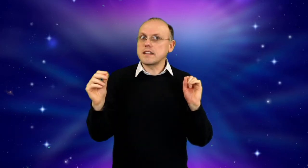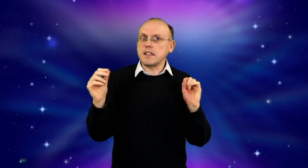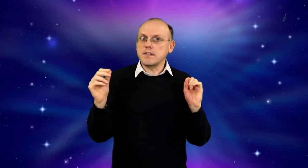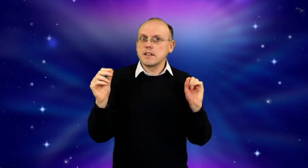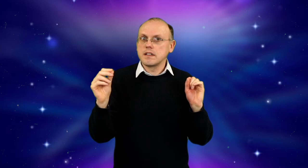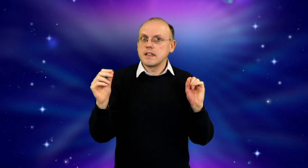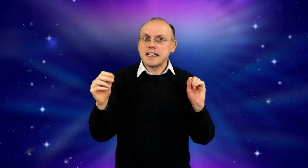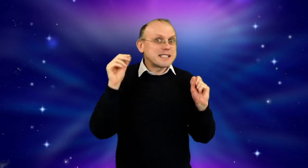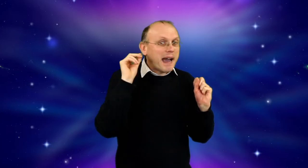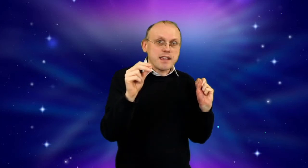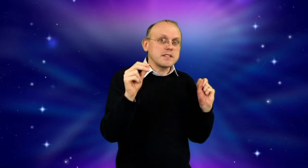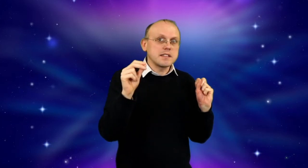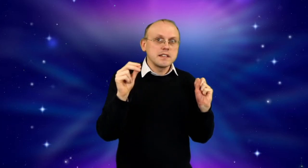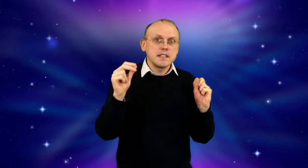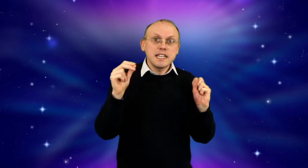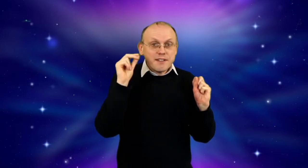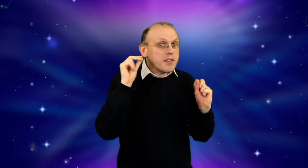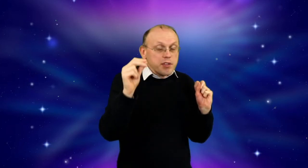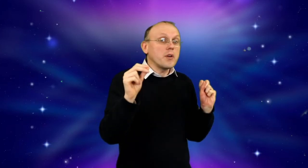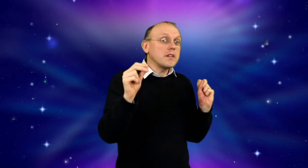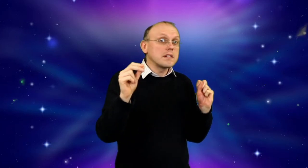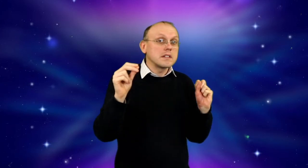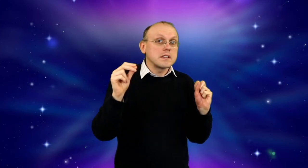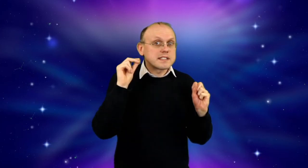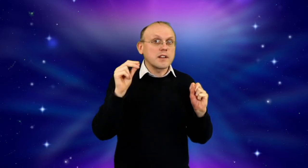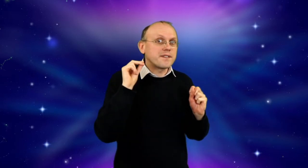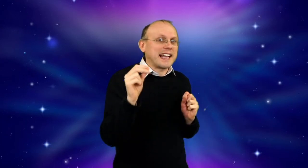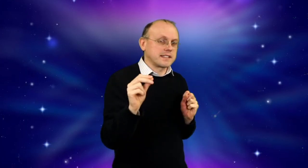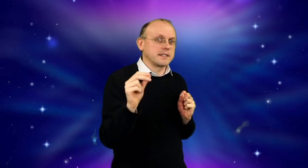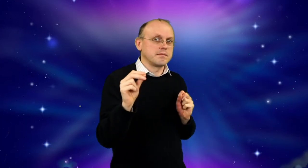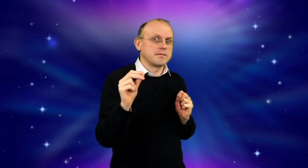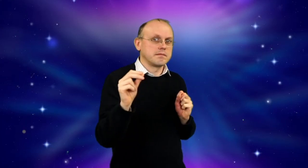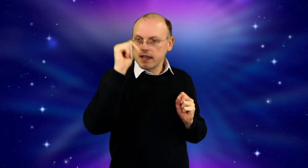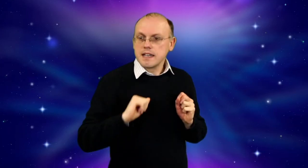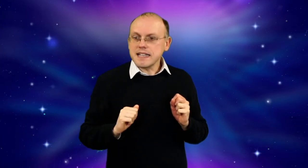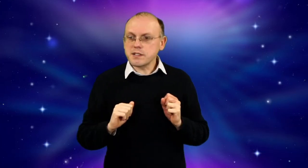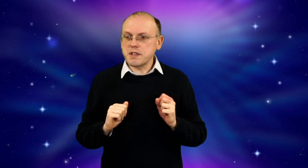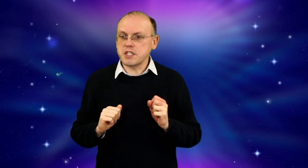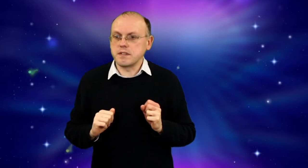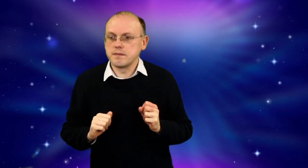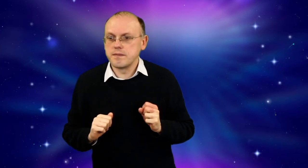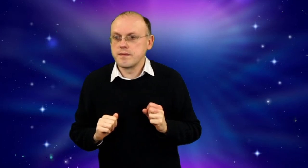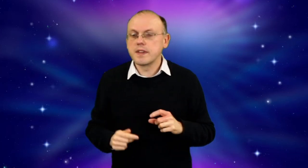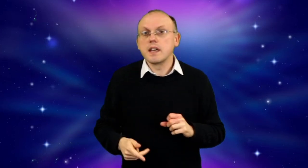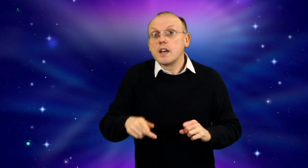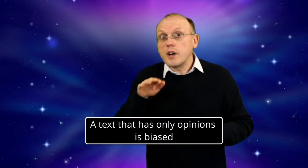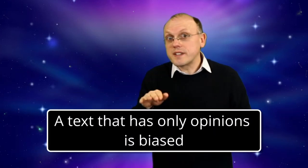negative, is biased even though it's got facts. Next question. A